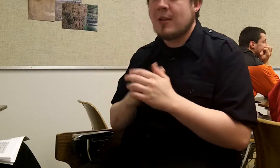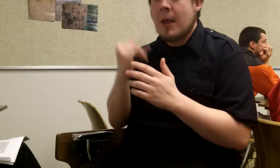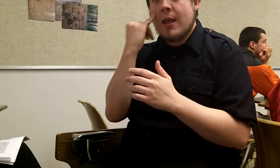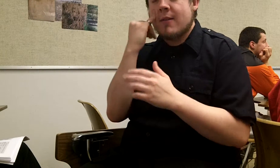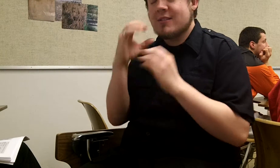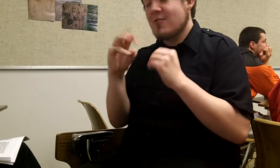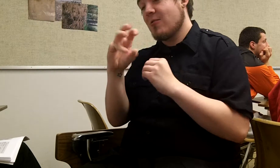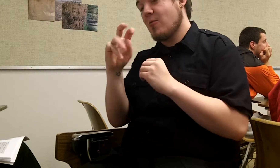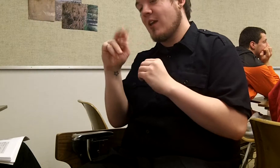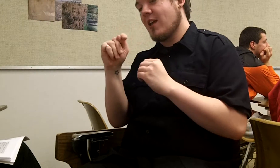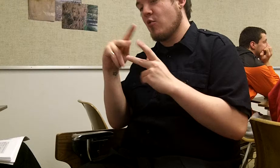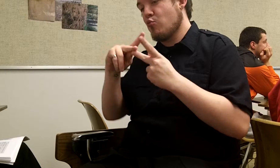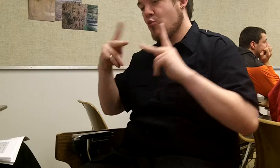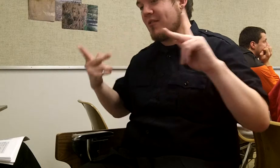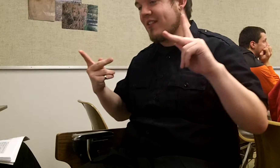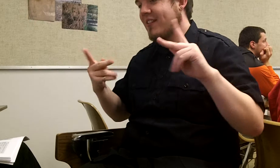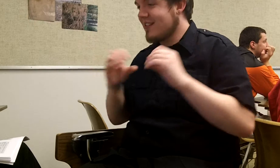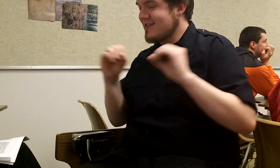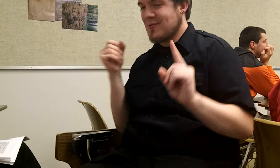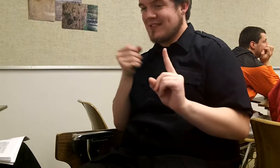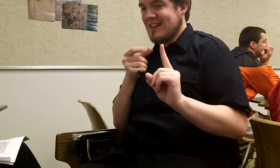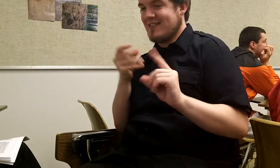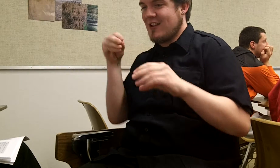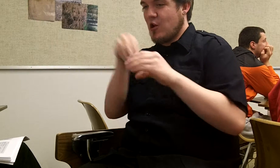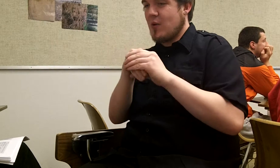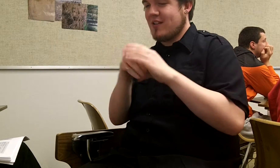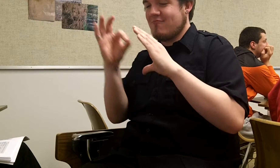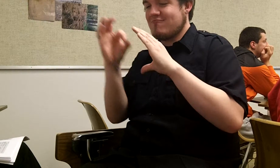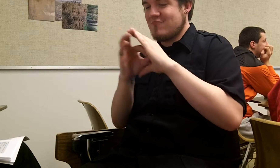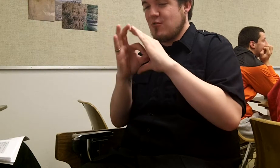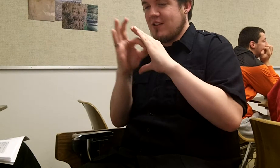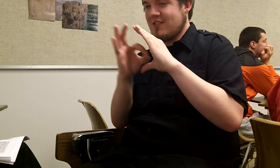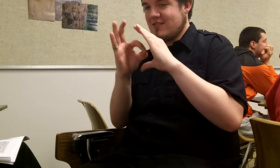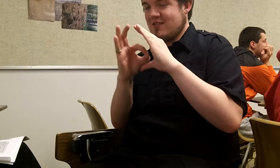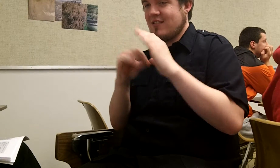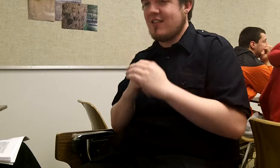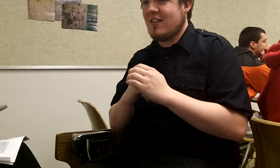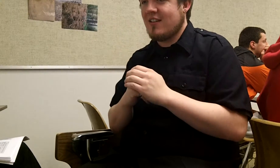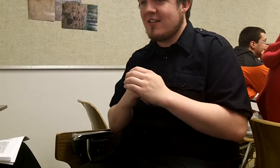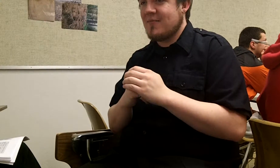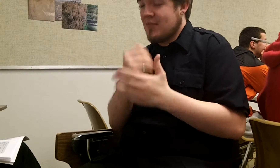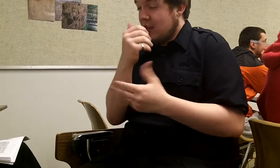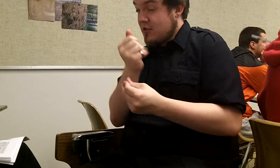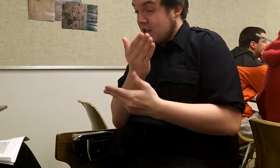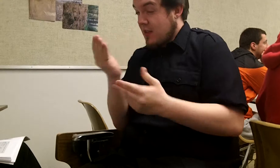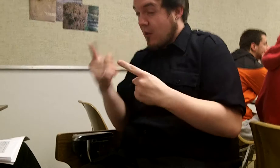protein, there's no signal that goes into the nucleus. The interesting thing about this pathway is